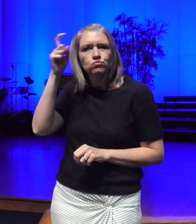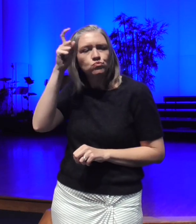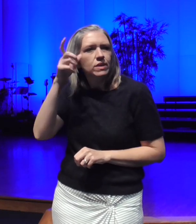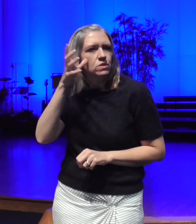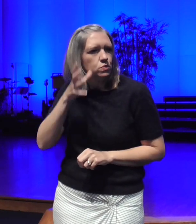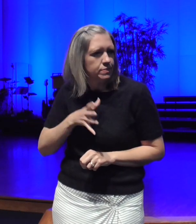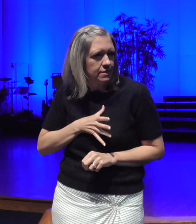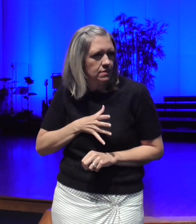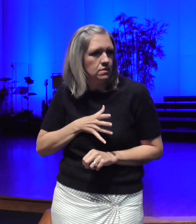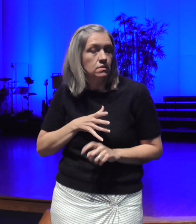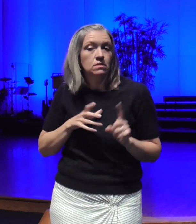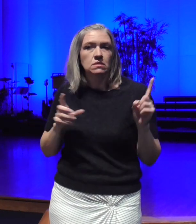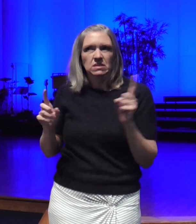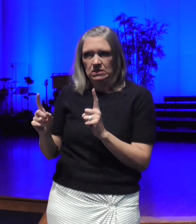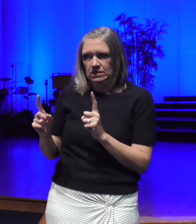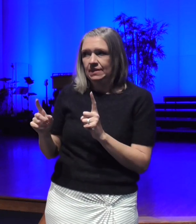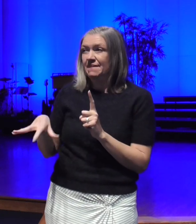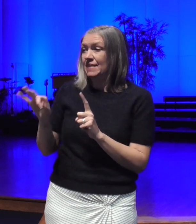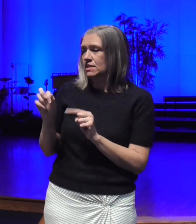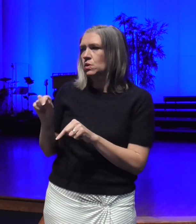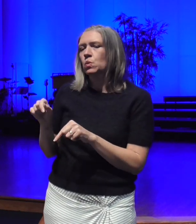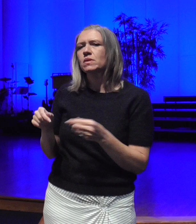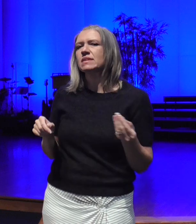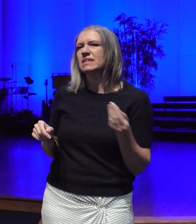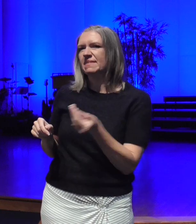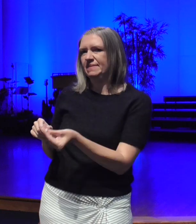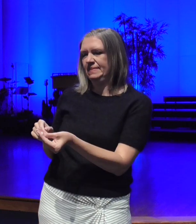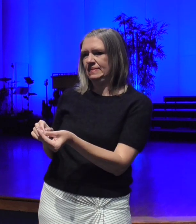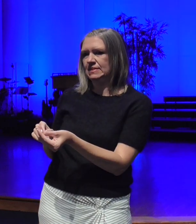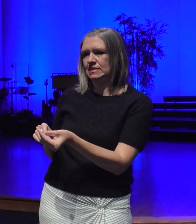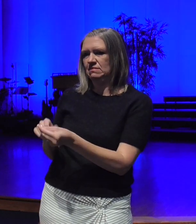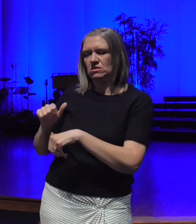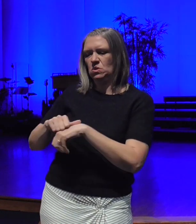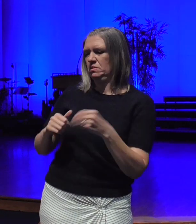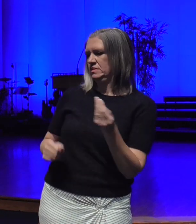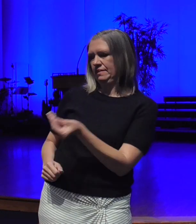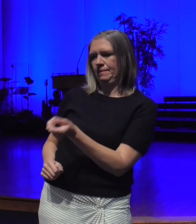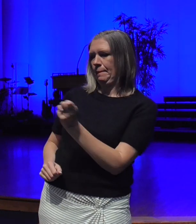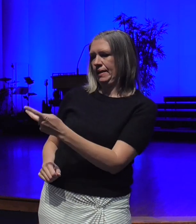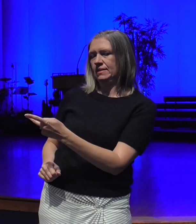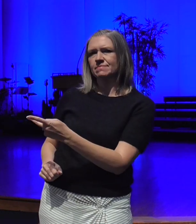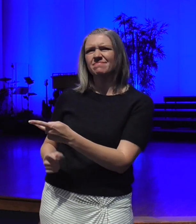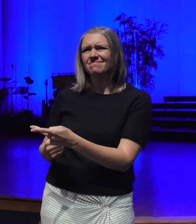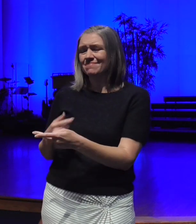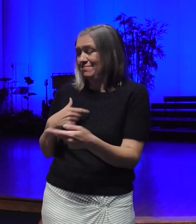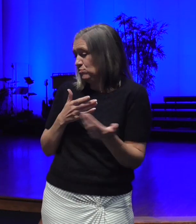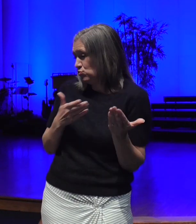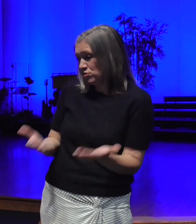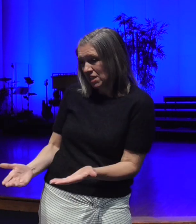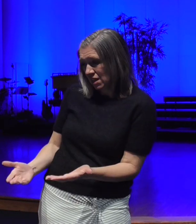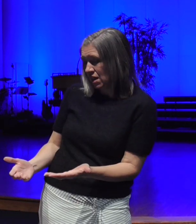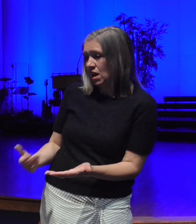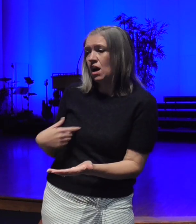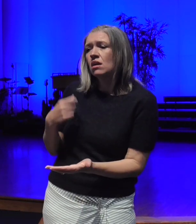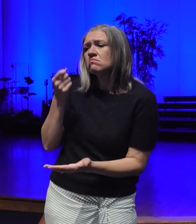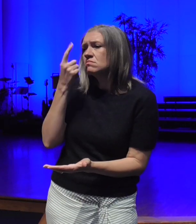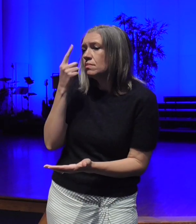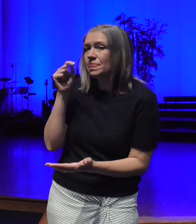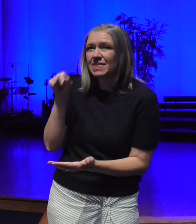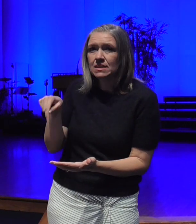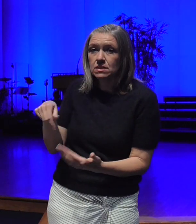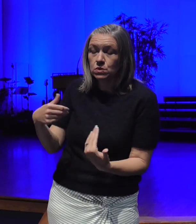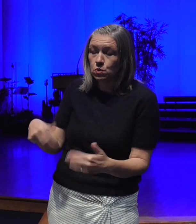And when he finds her, he hands her the stone back and he says, "I am bringing this back to you even though it